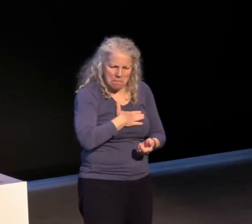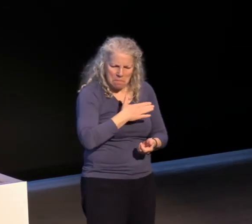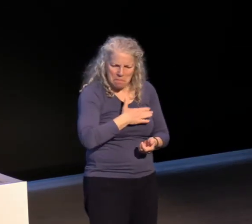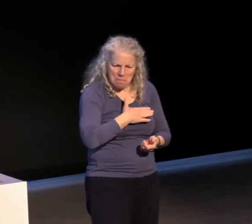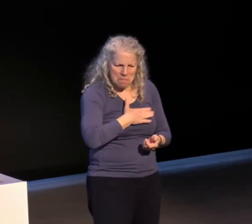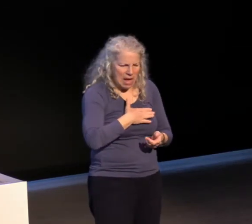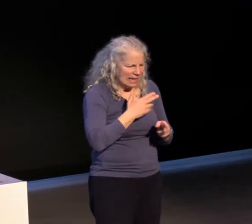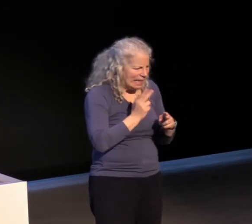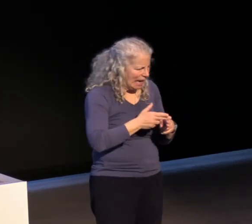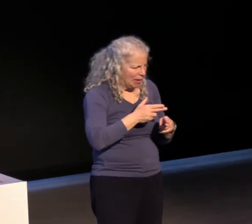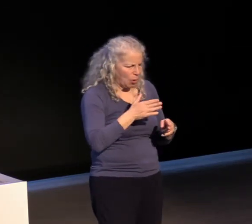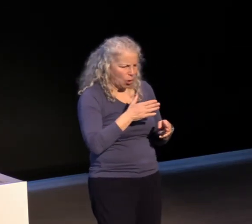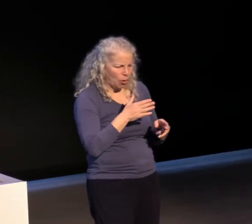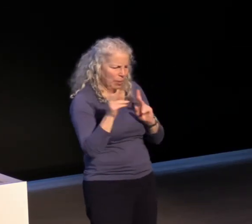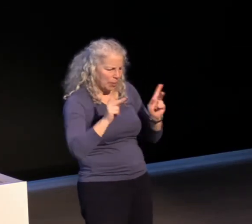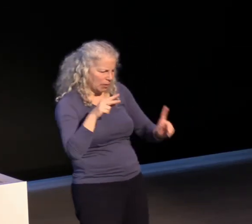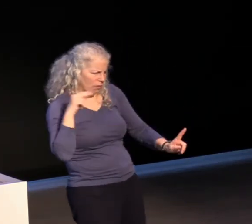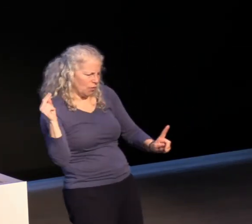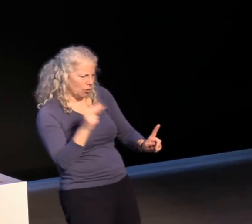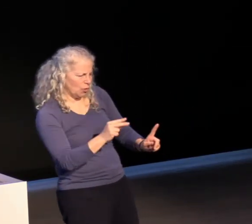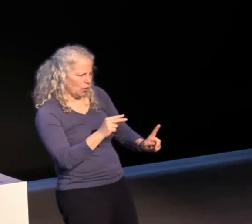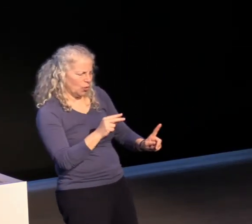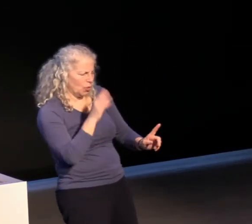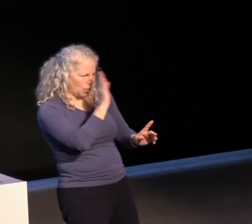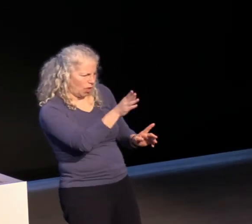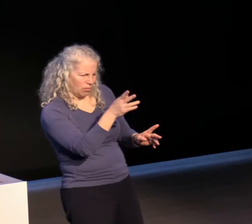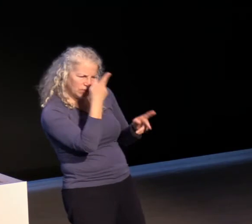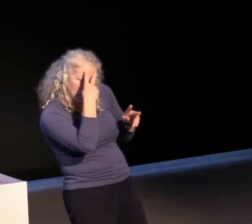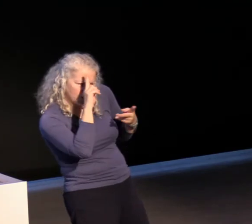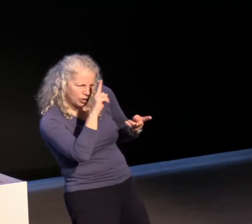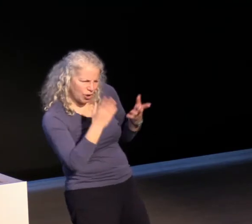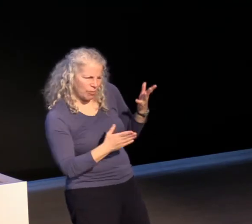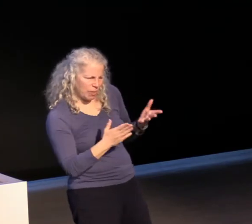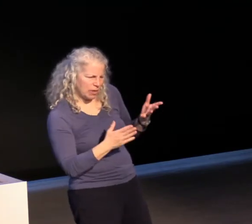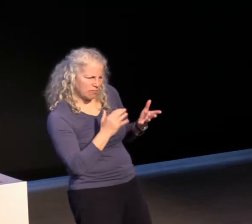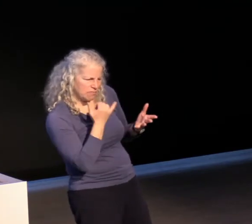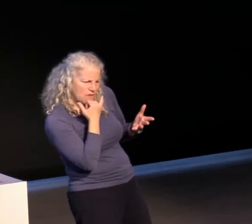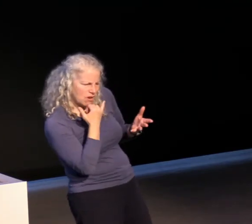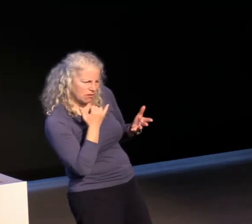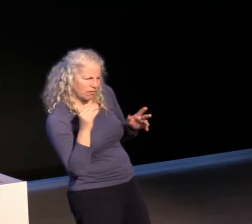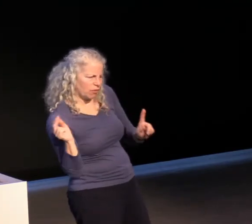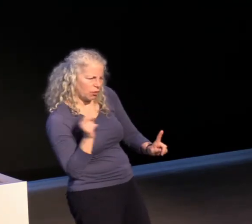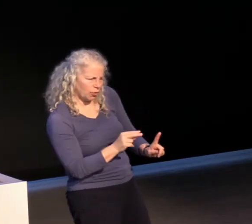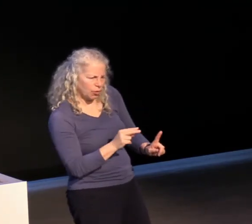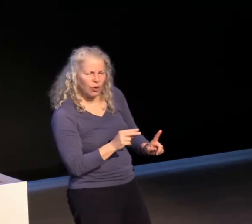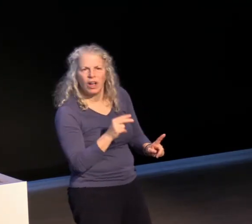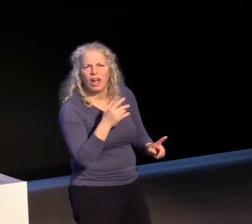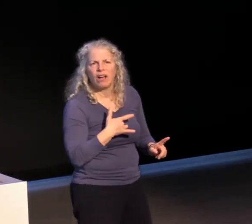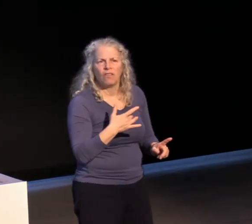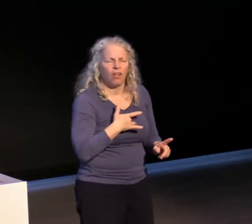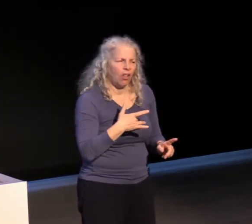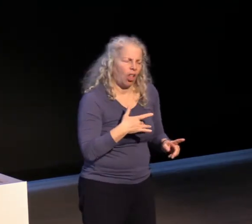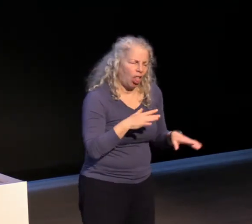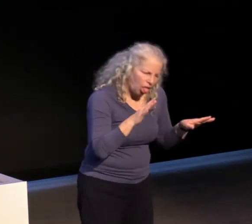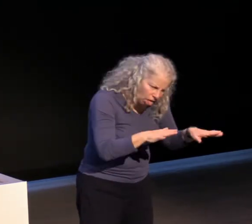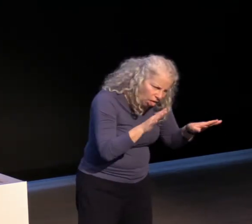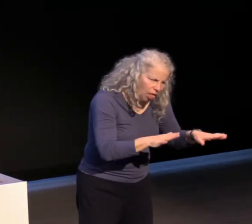or misread. They feel that if they must compromise, they will not be free. They will be less